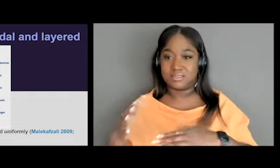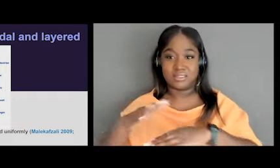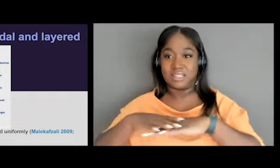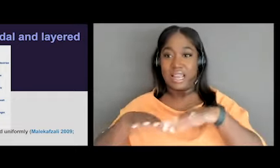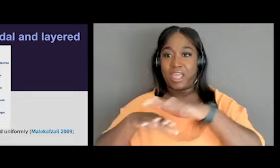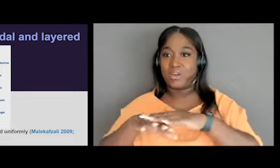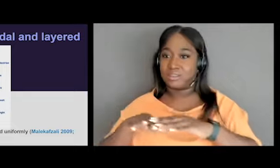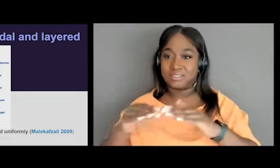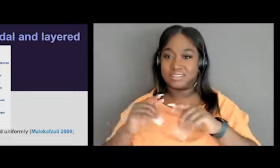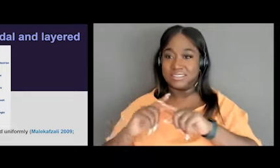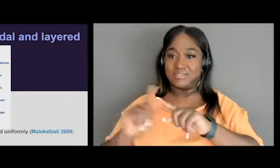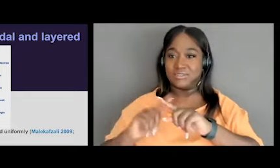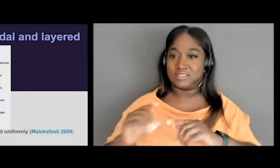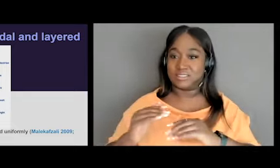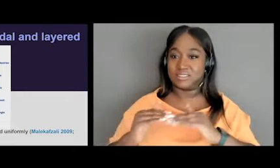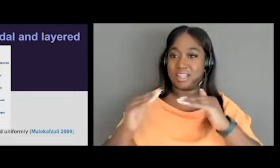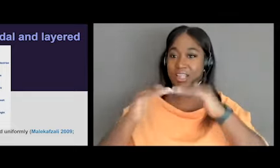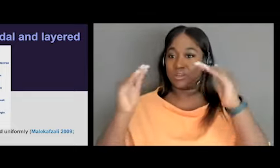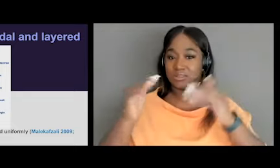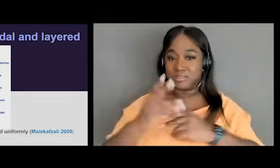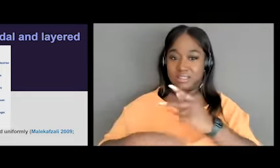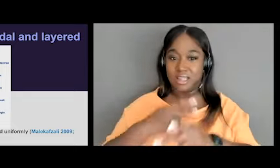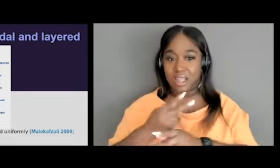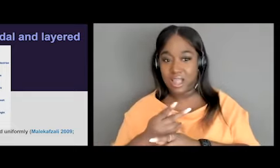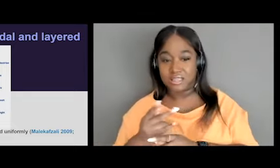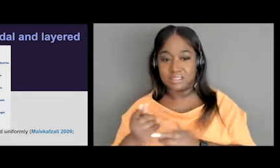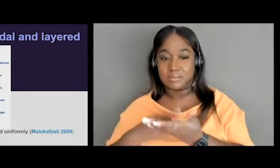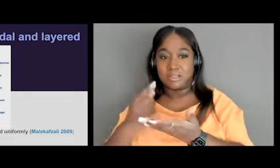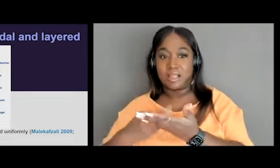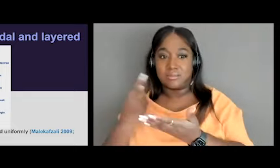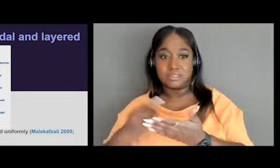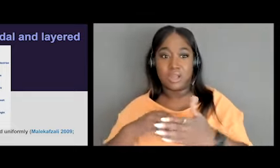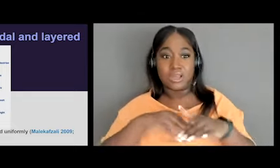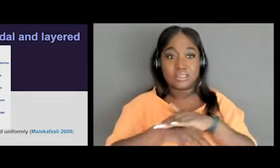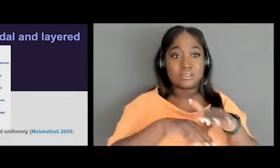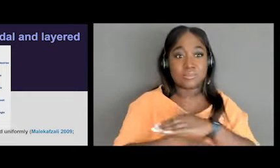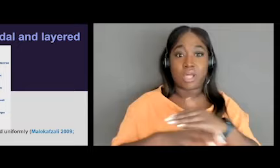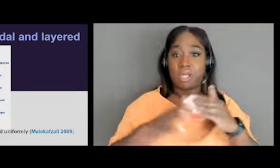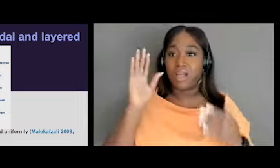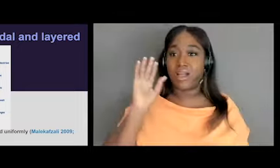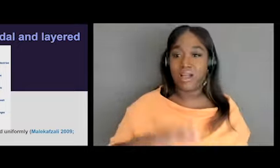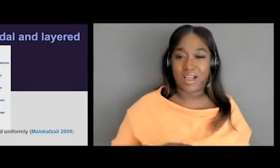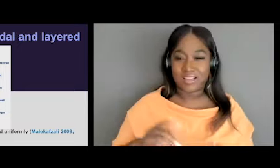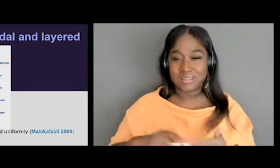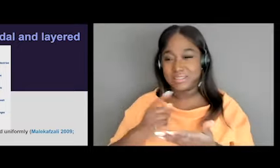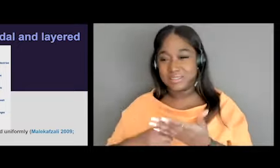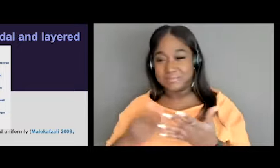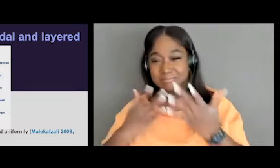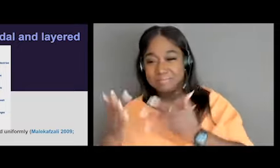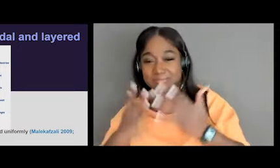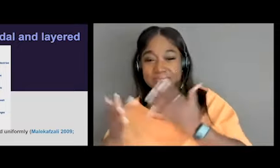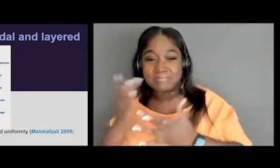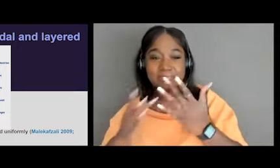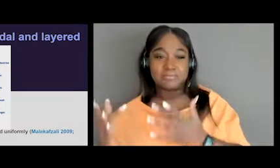equitable? Because lack of uniform distribution is not necessarily the metric by which we want